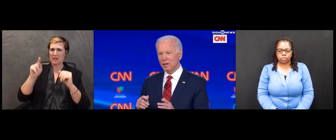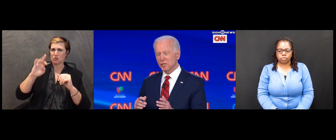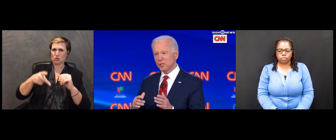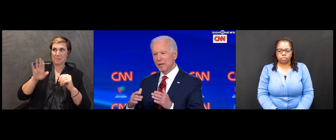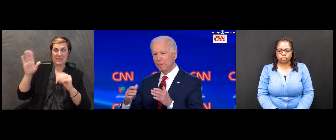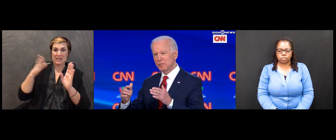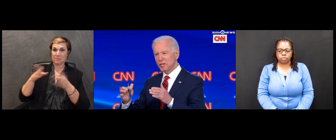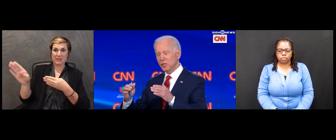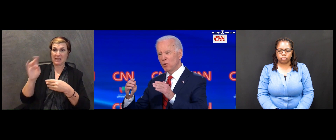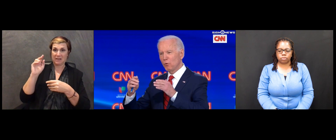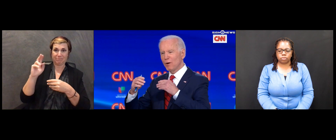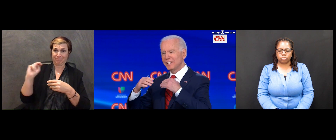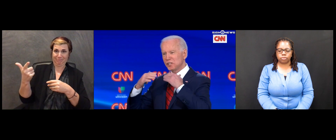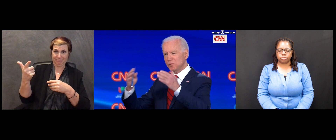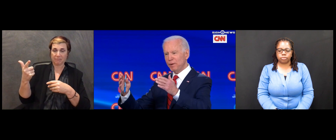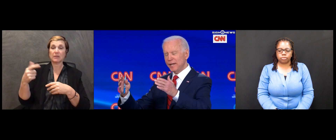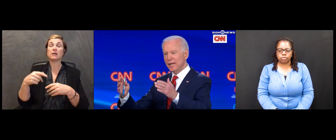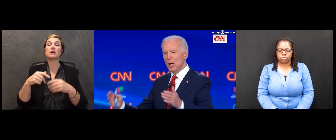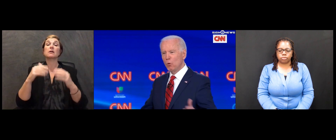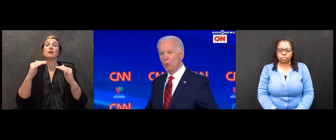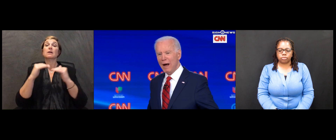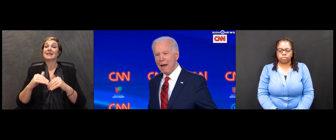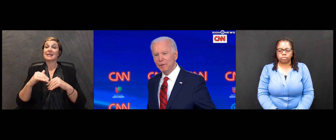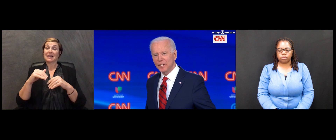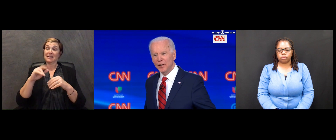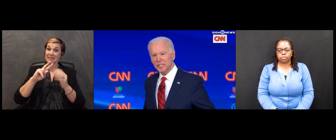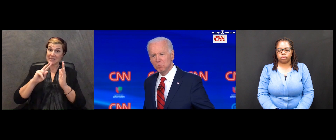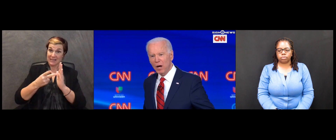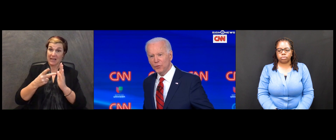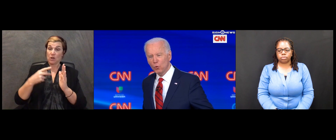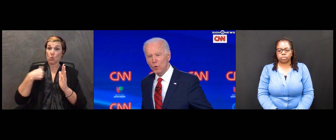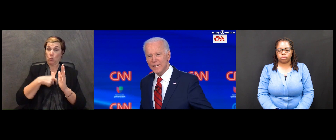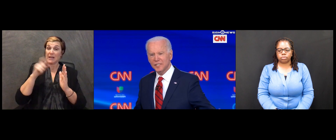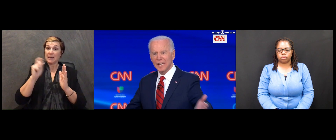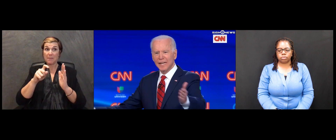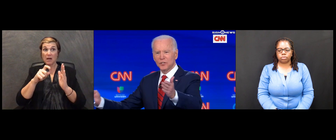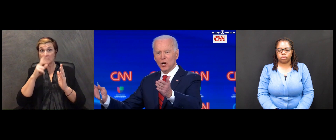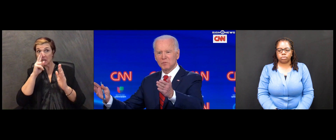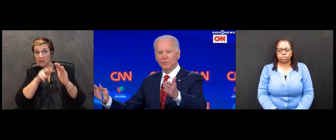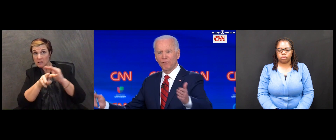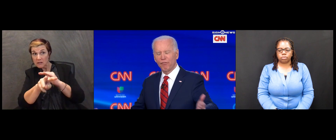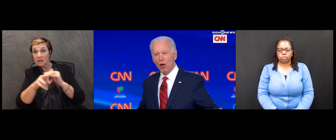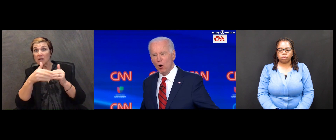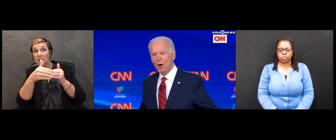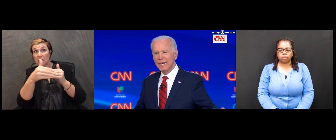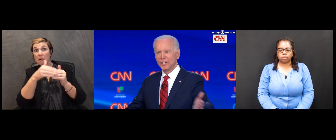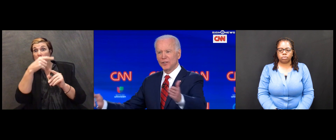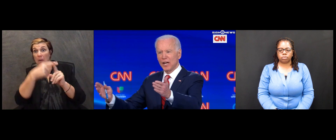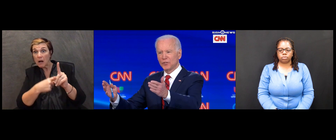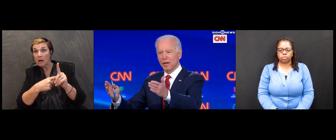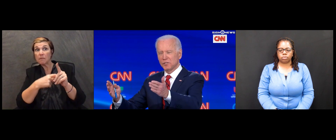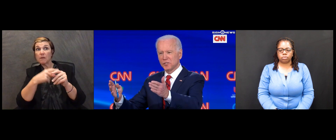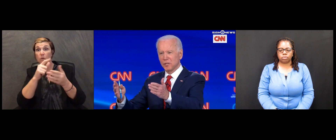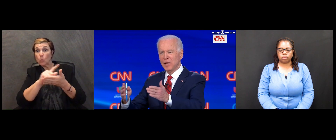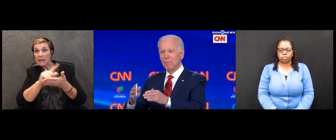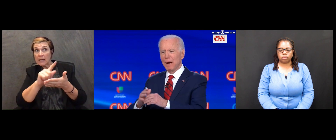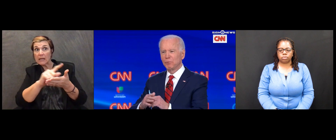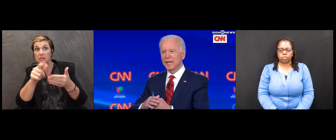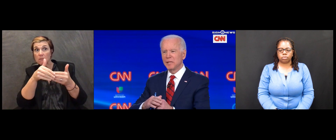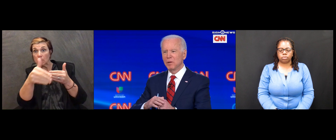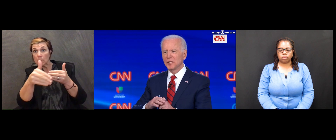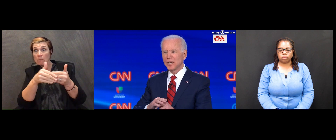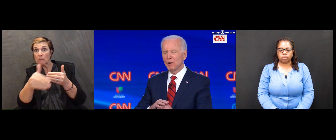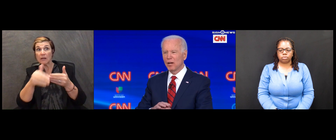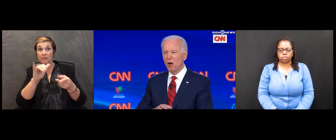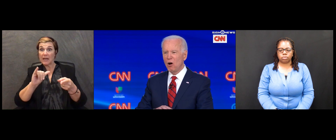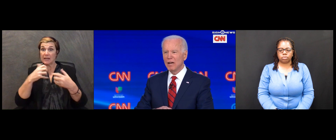it requires us to be in a position where we're anticipating what will happen in the next month or weeks in terms of the flow into the healthcare system by